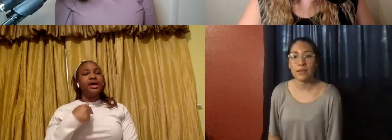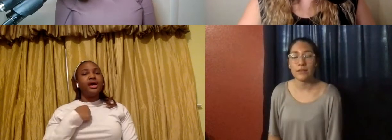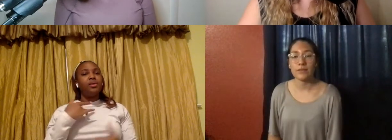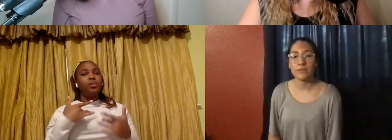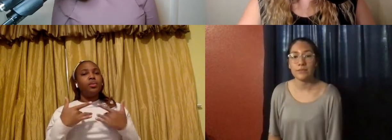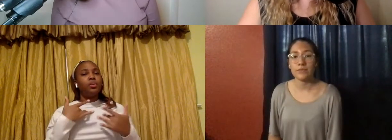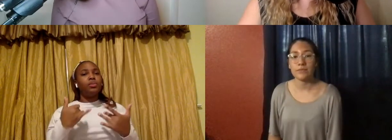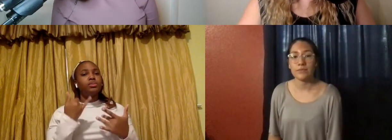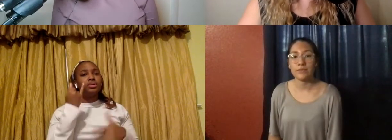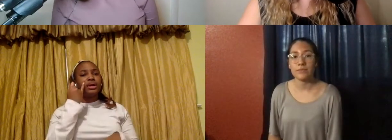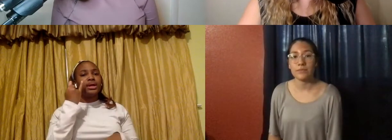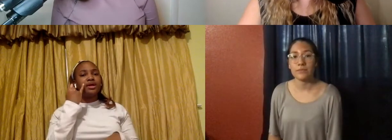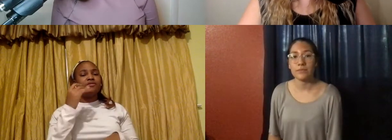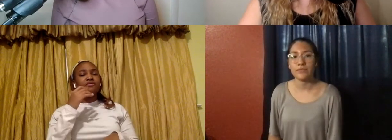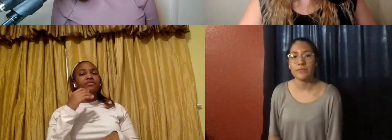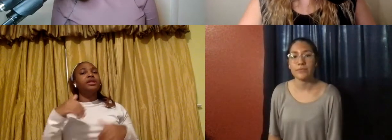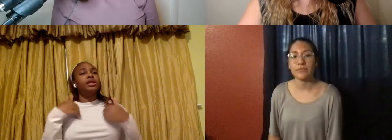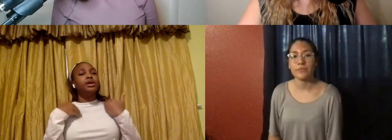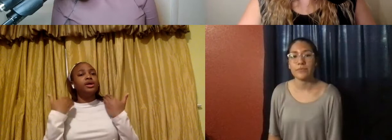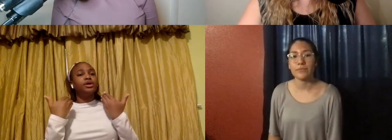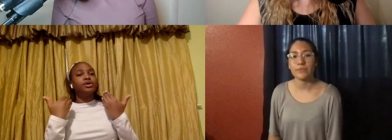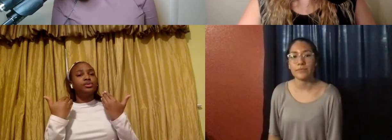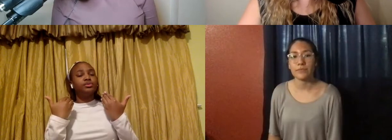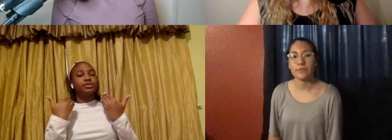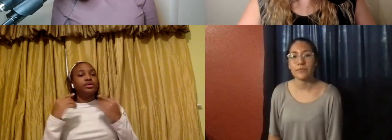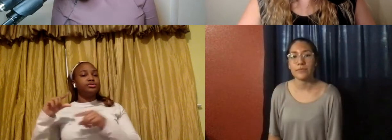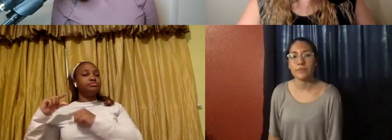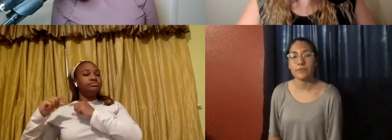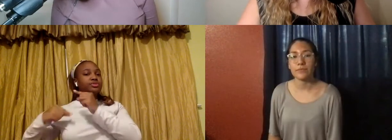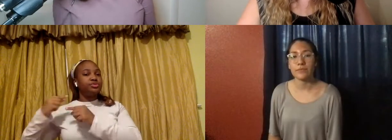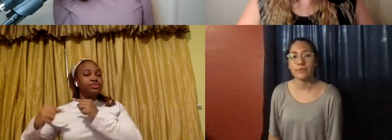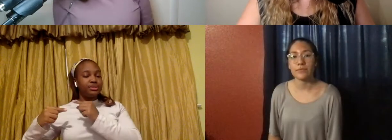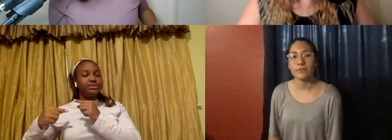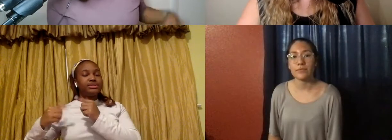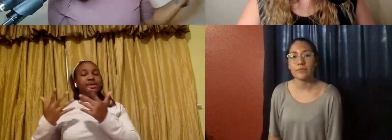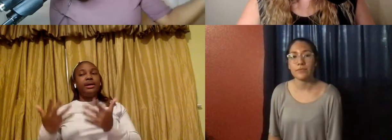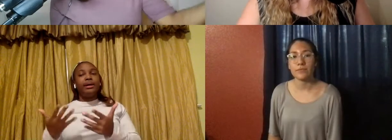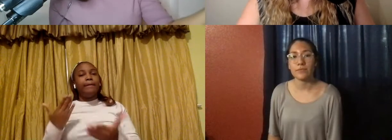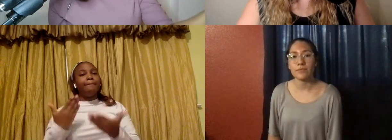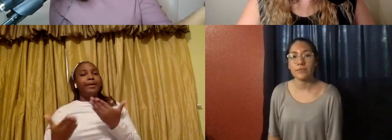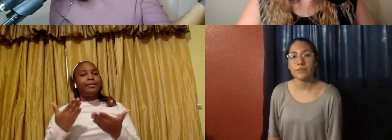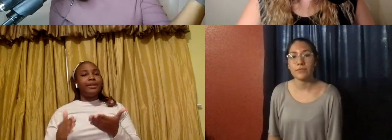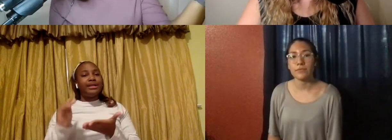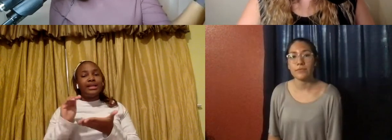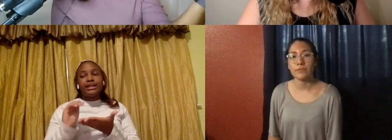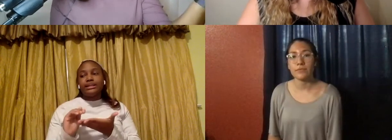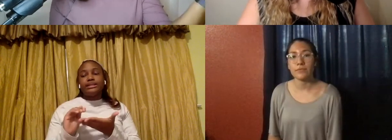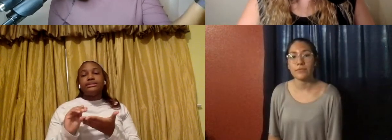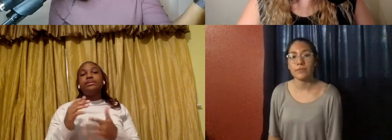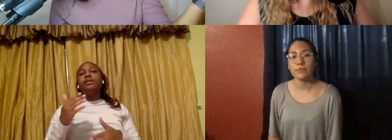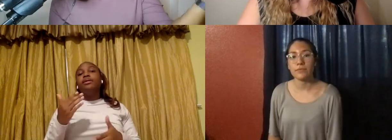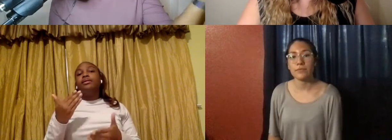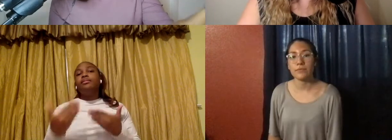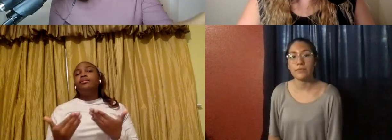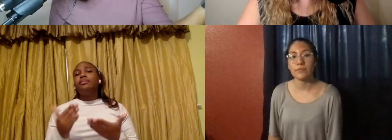I wonder if like the younger generation will be less likely, not necessarily less likely